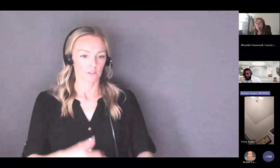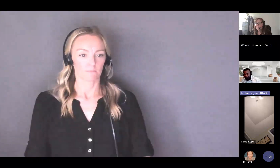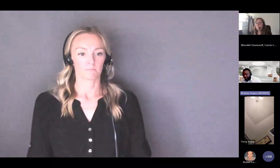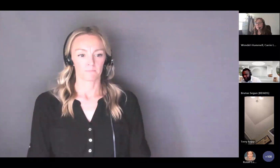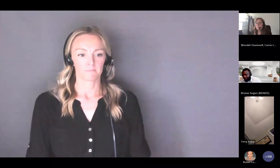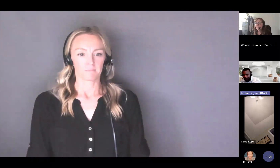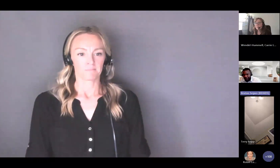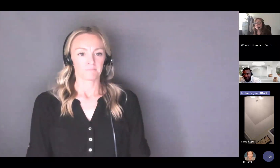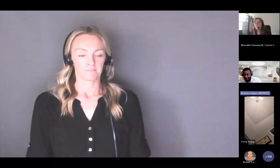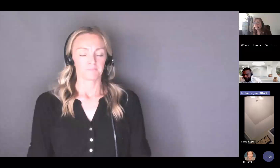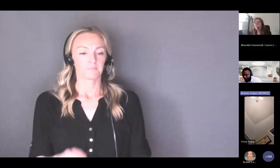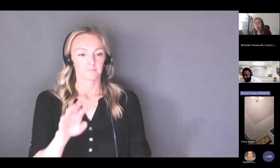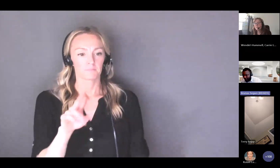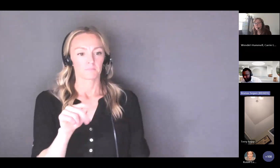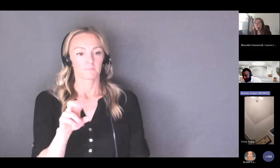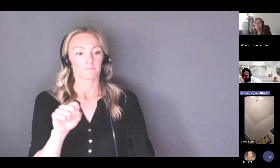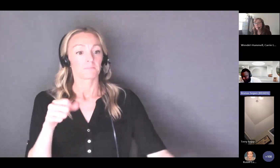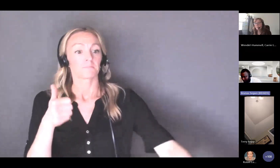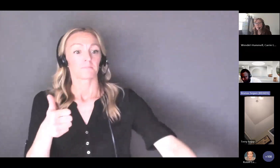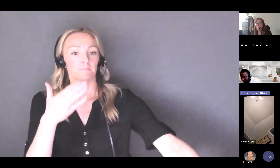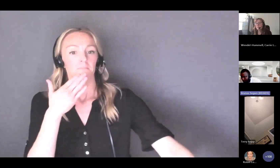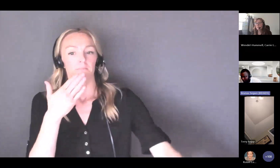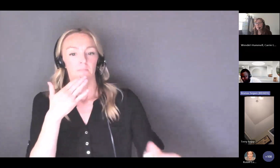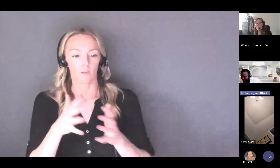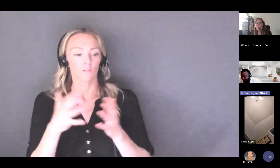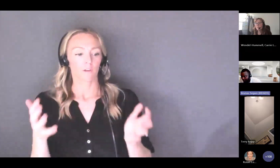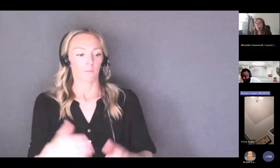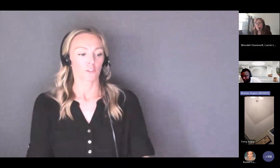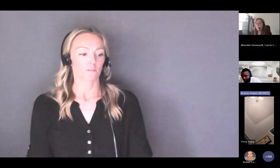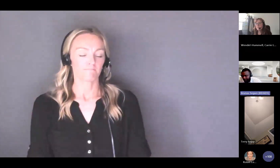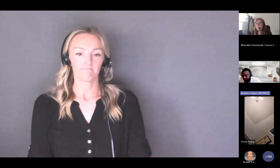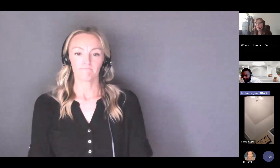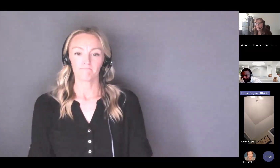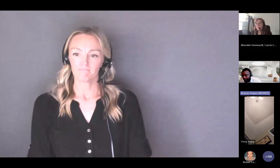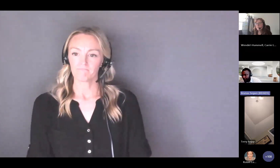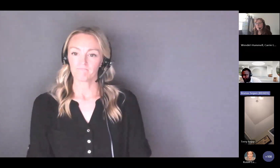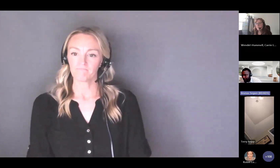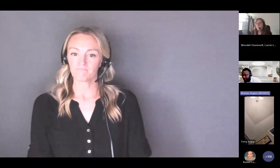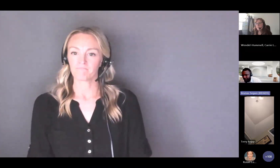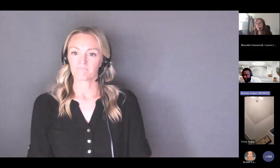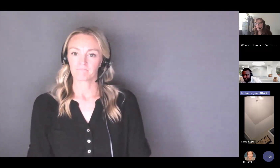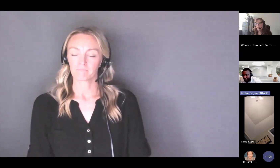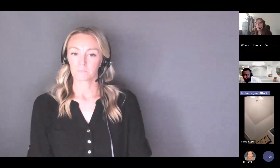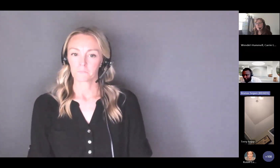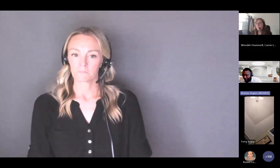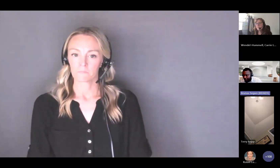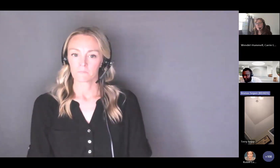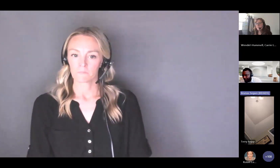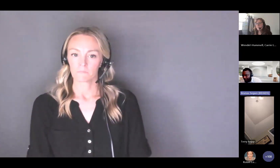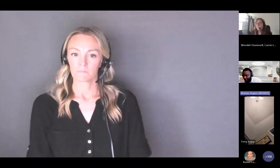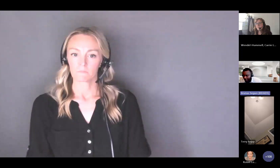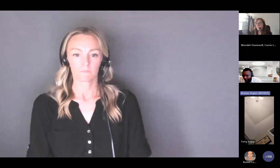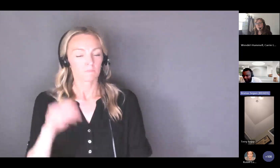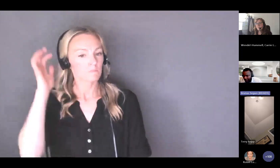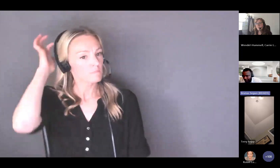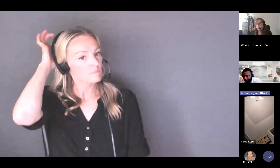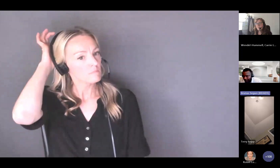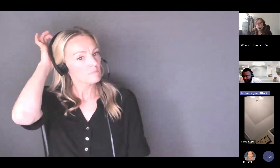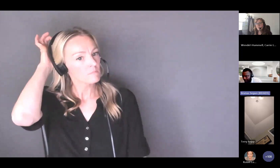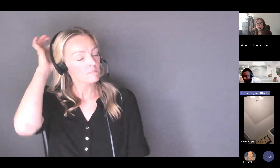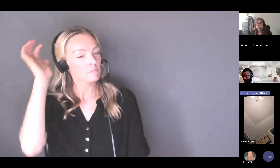Correct. And thank you very much, Dr. Wenderhommel, for this, for the questions there, or for the response there. I want to get